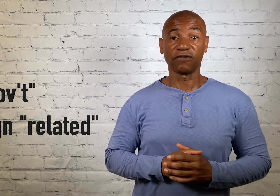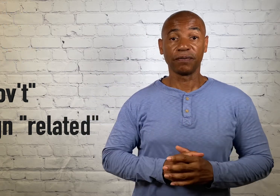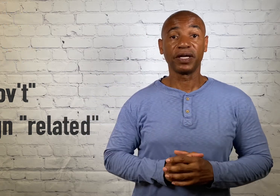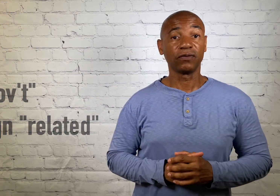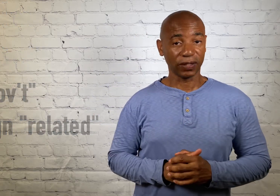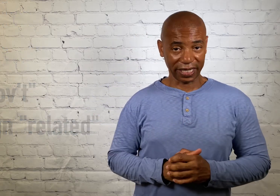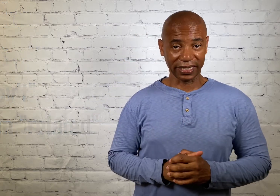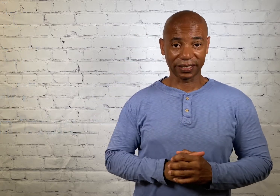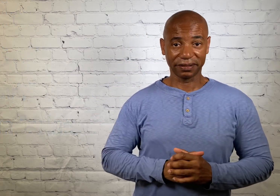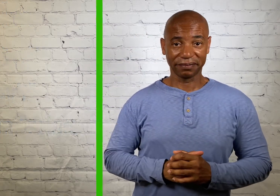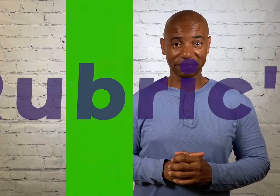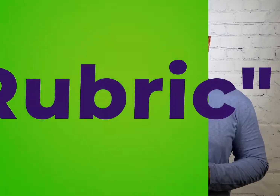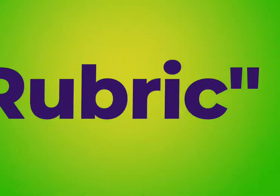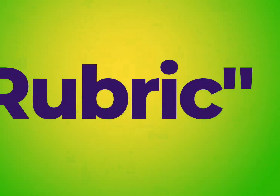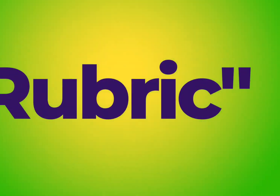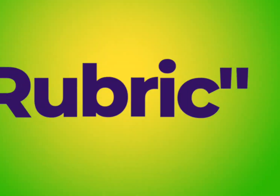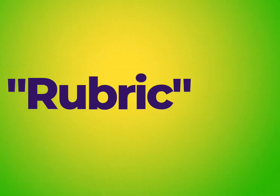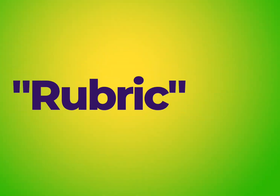Government related.